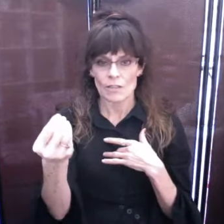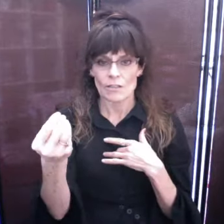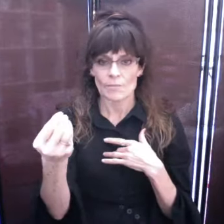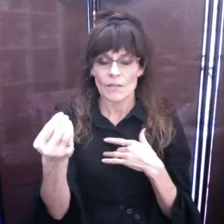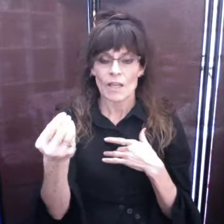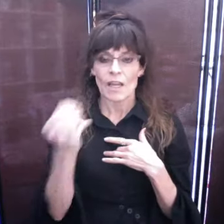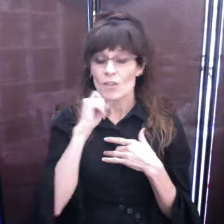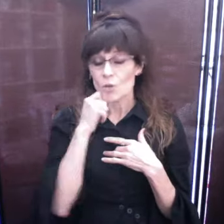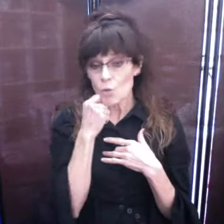thing is,